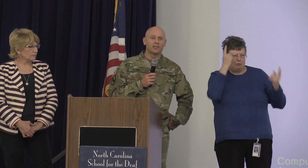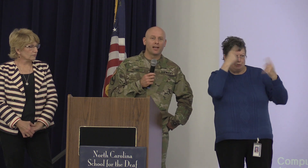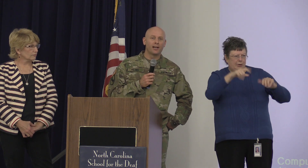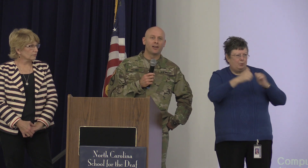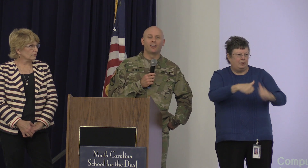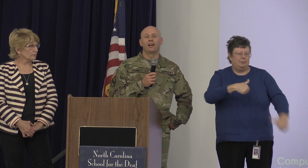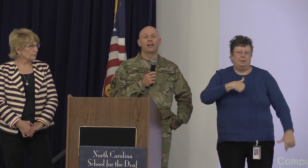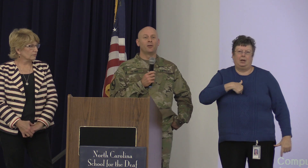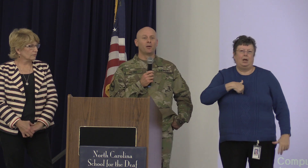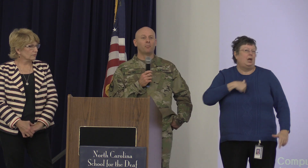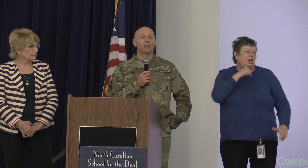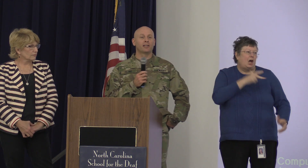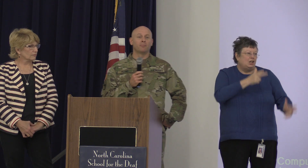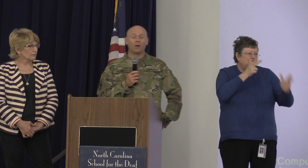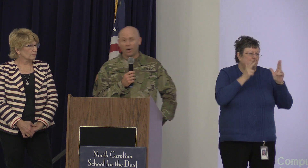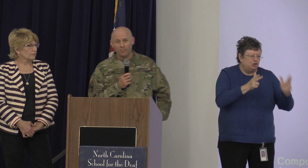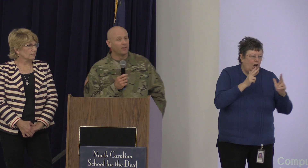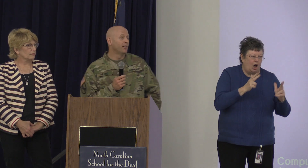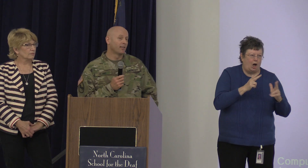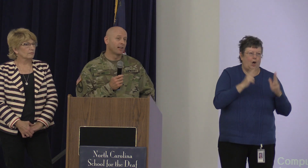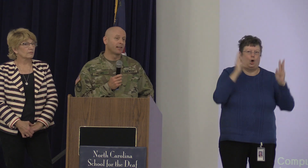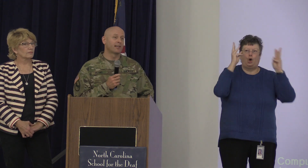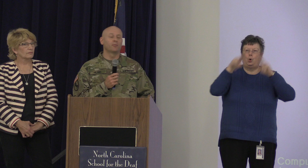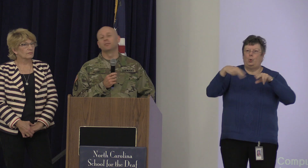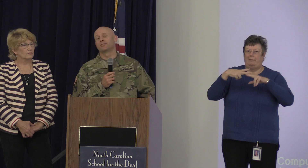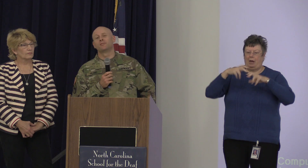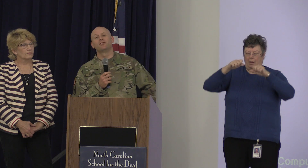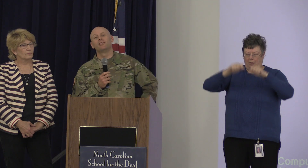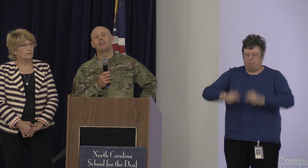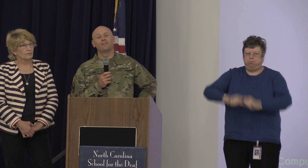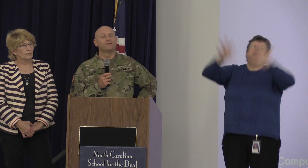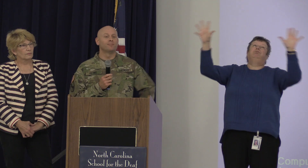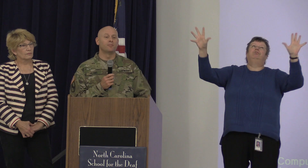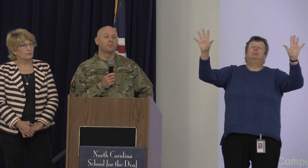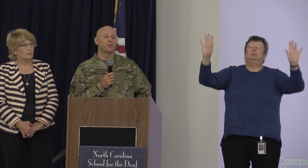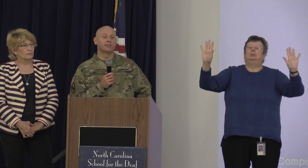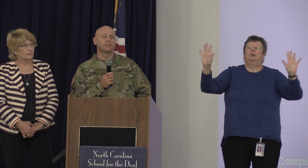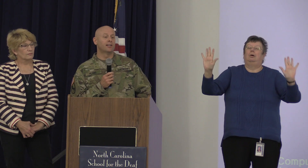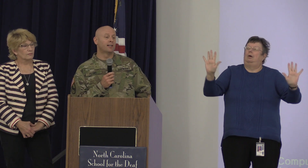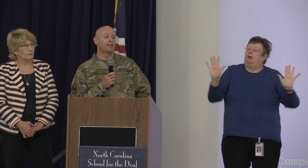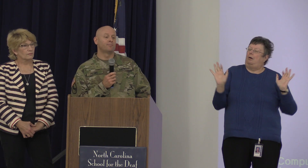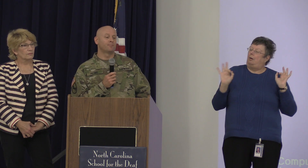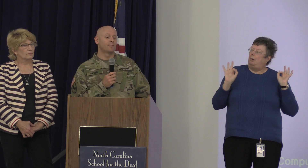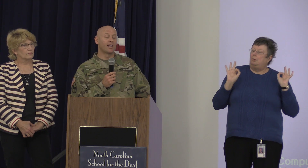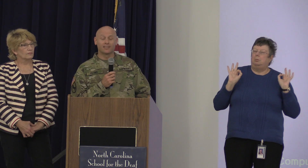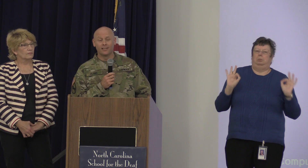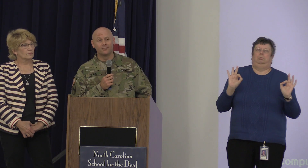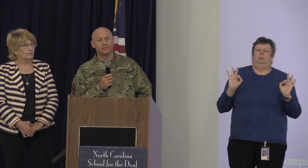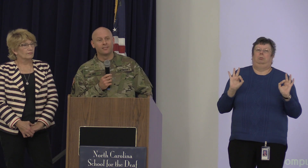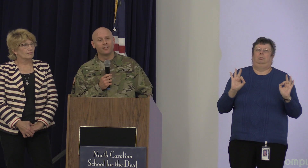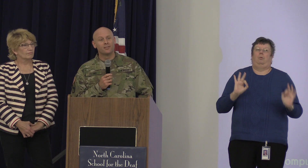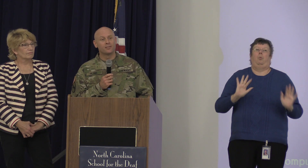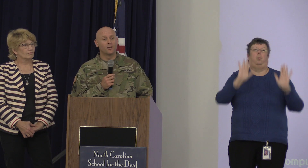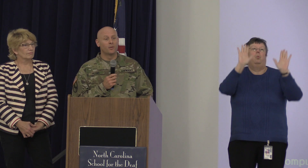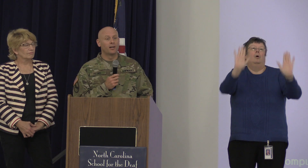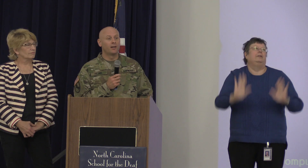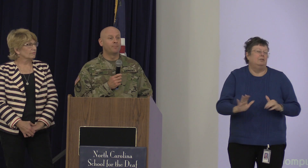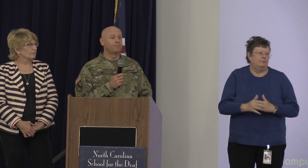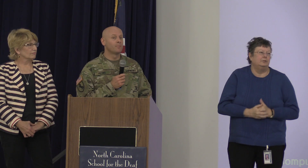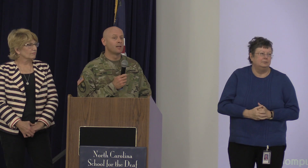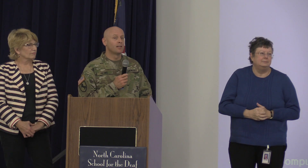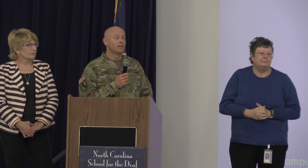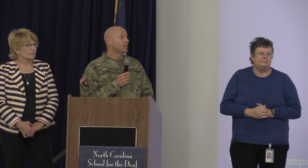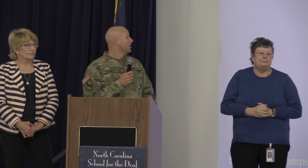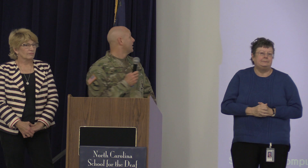not being shot at and not having to worry about getting bombed or anything like that was excellent.